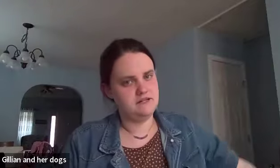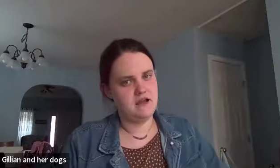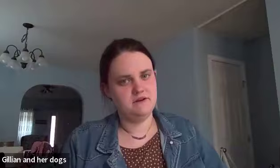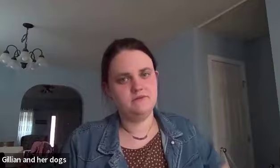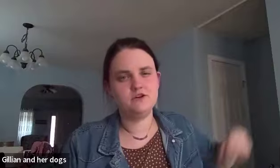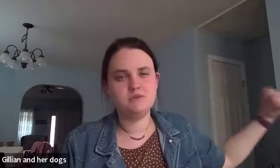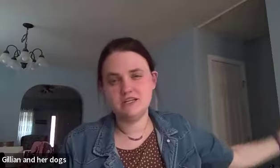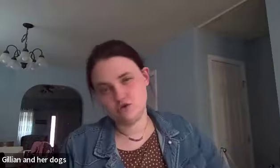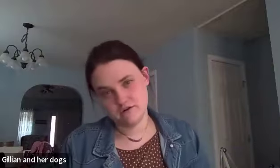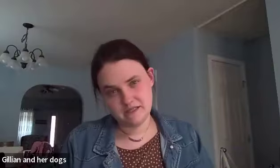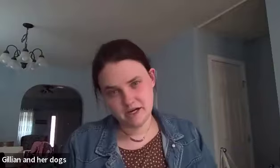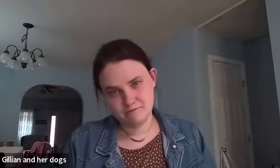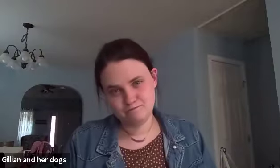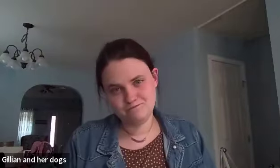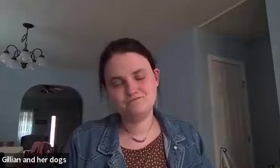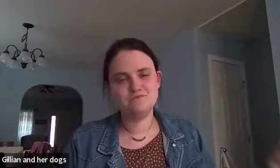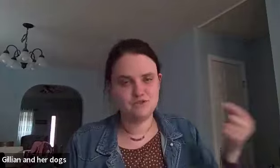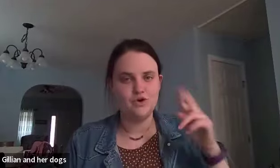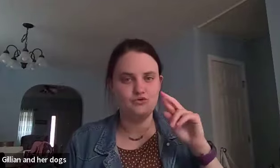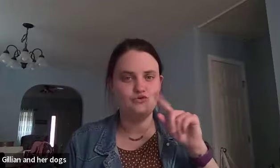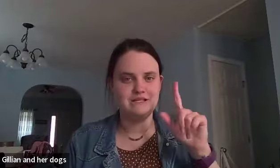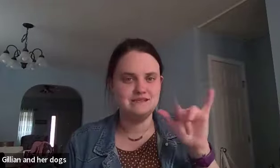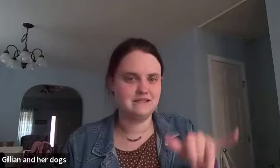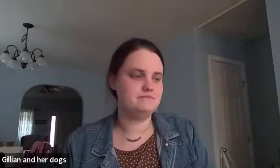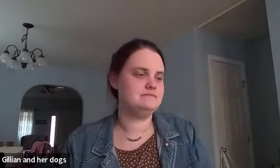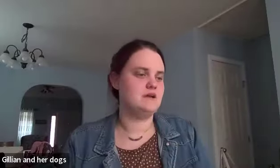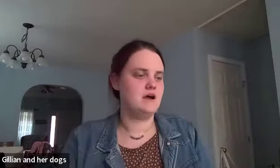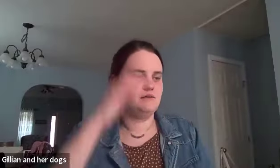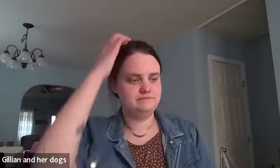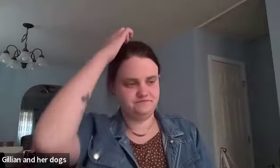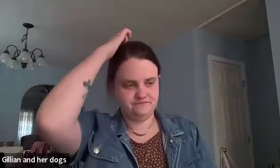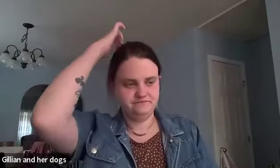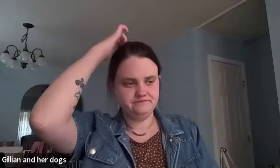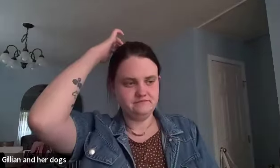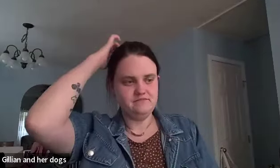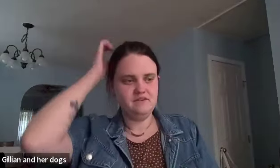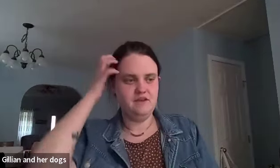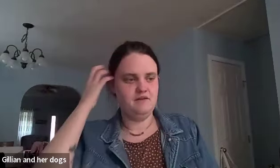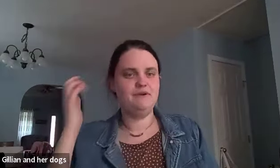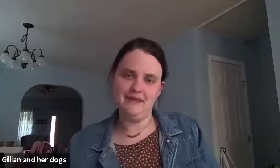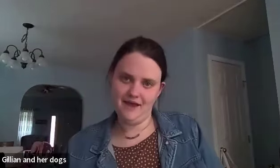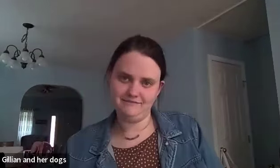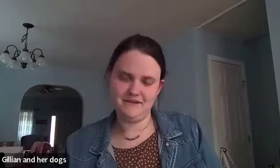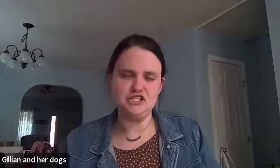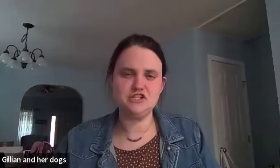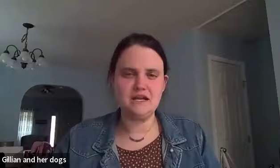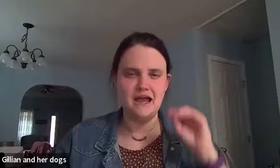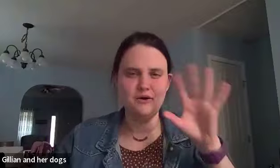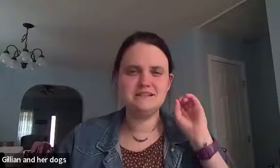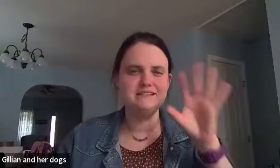often having to be finger spelled is a grizzly bear. So grizzly. Um, but yeah, I just thought I always like